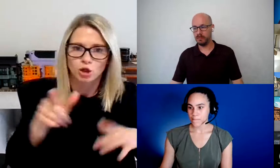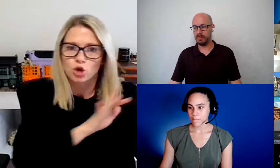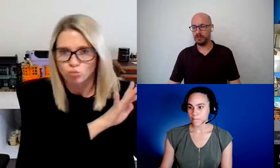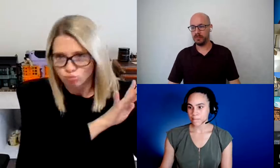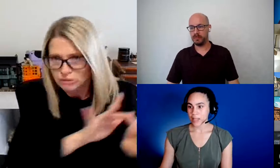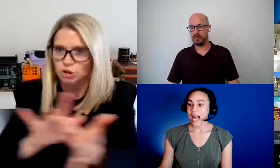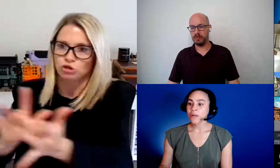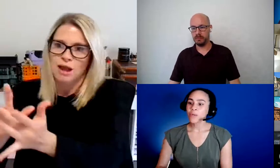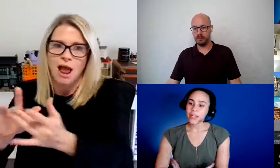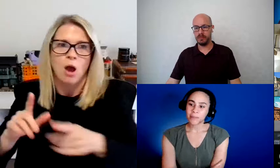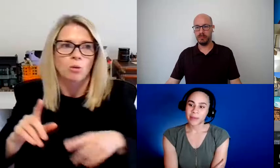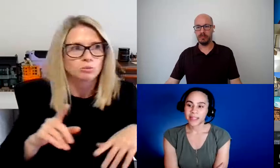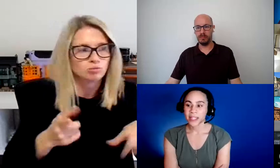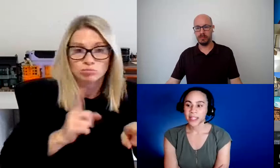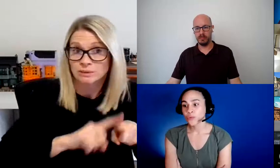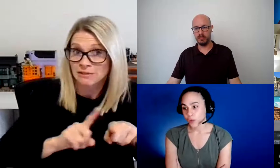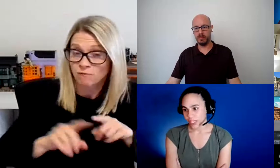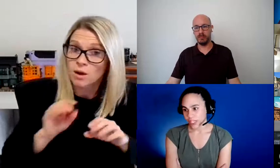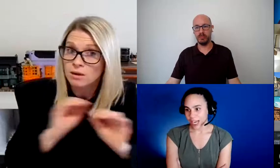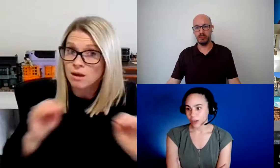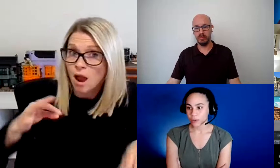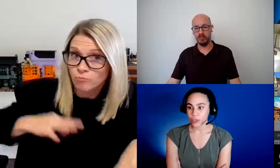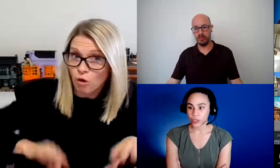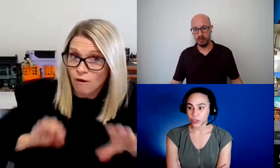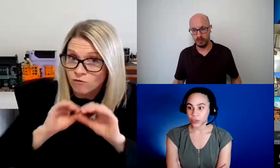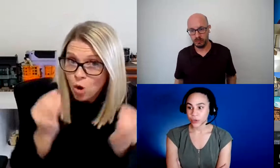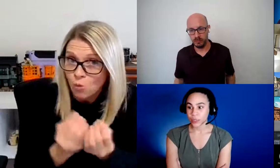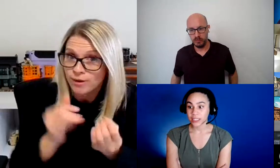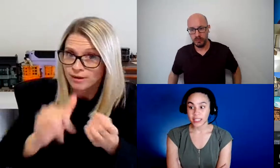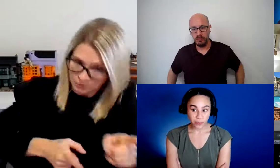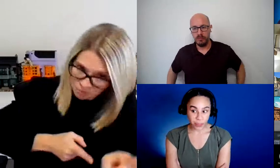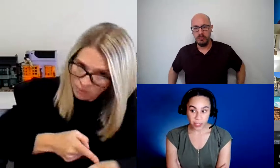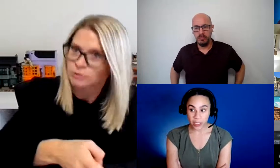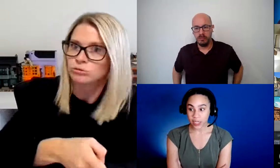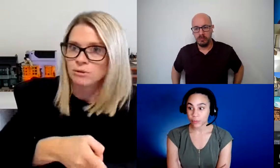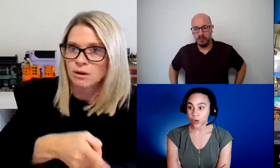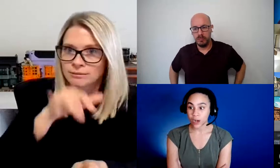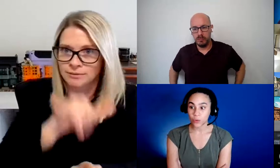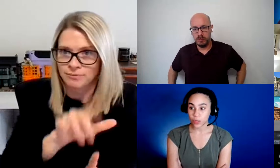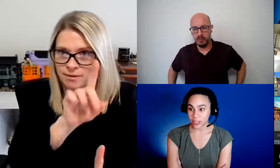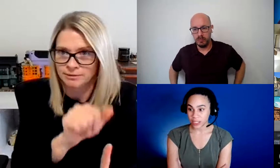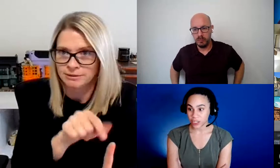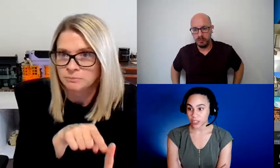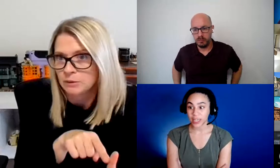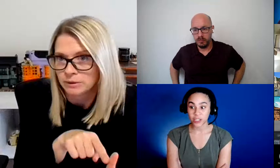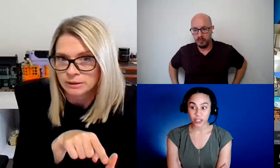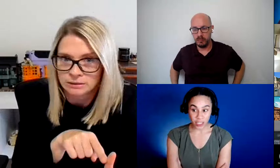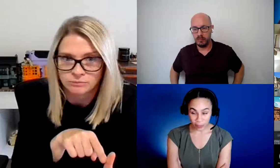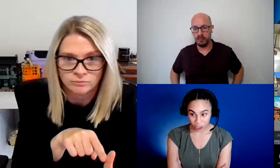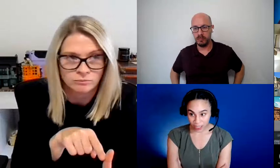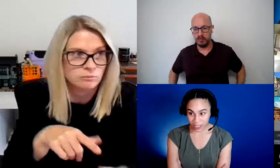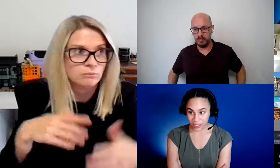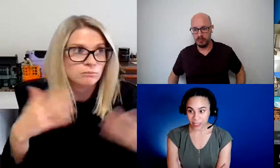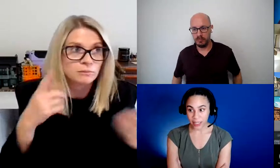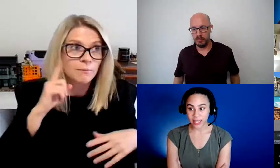I would recommend that you reach out to different nonprofit organizations that actually specialize in